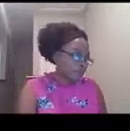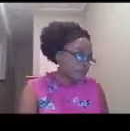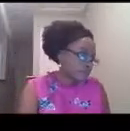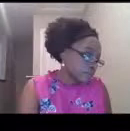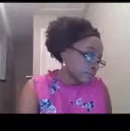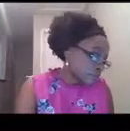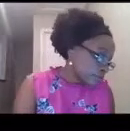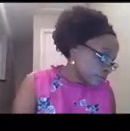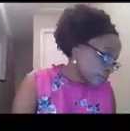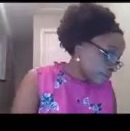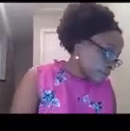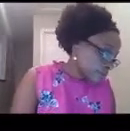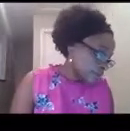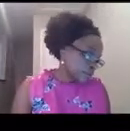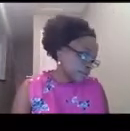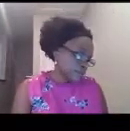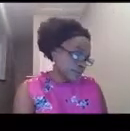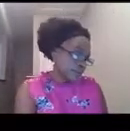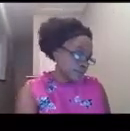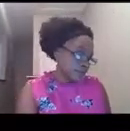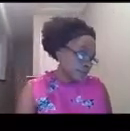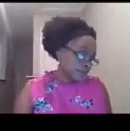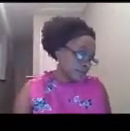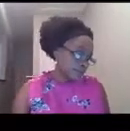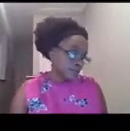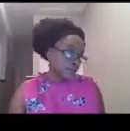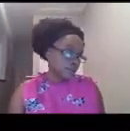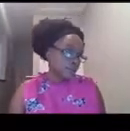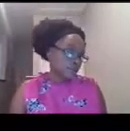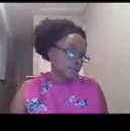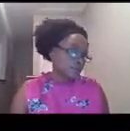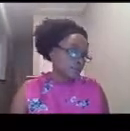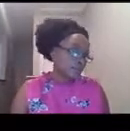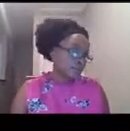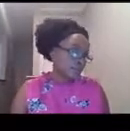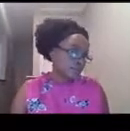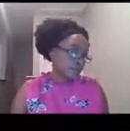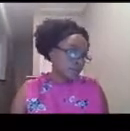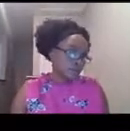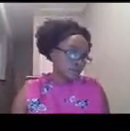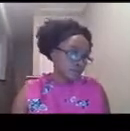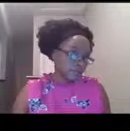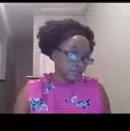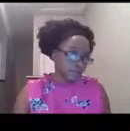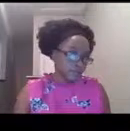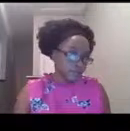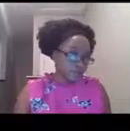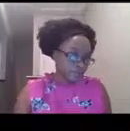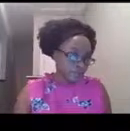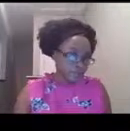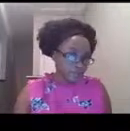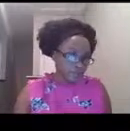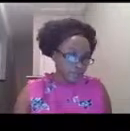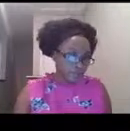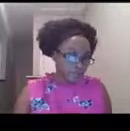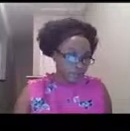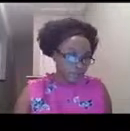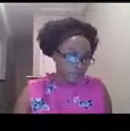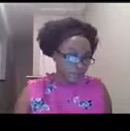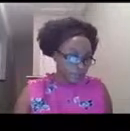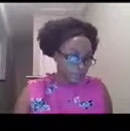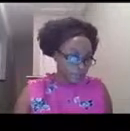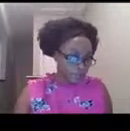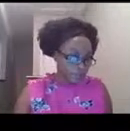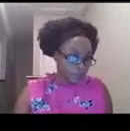these soft skills that are so important to have, And as the 21st